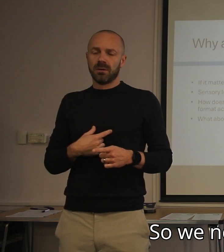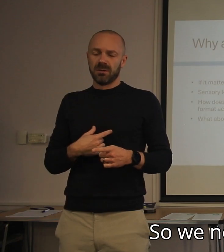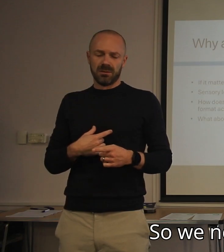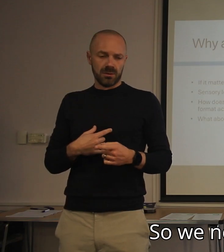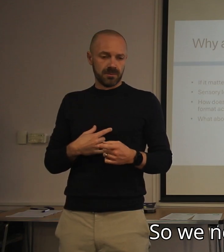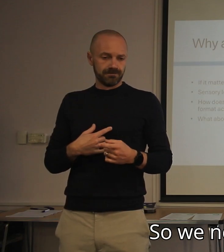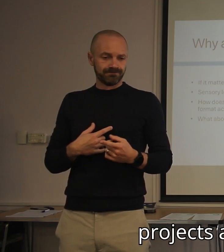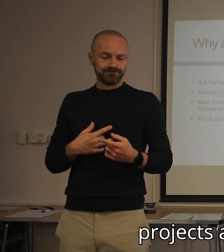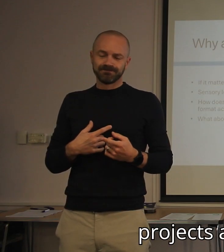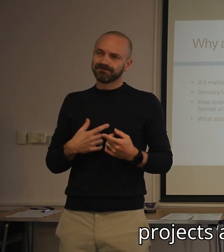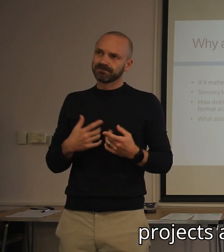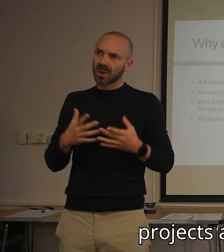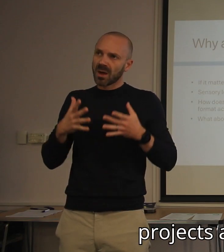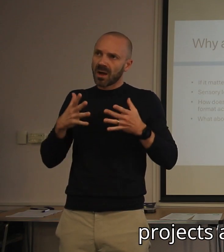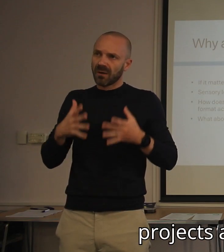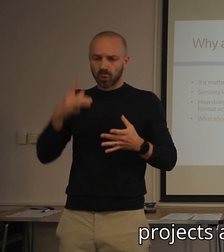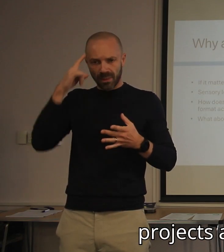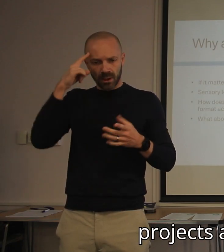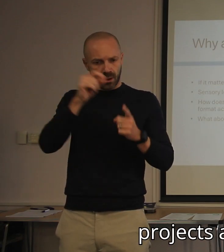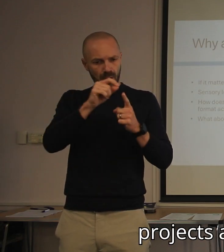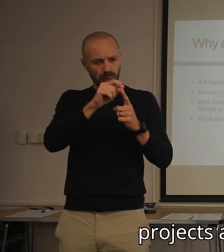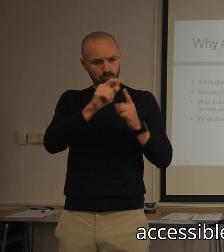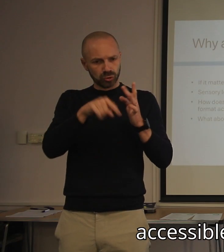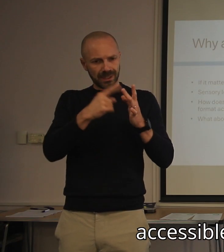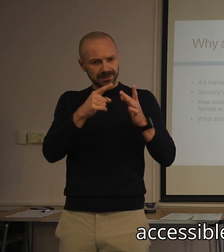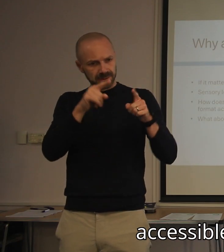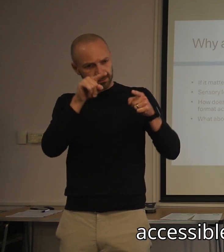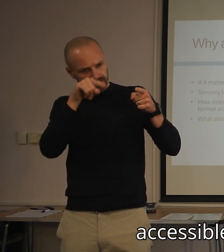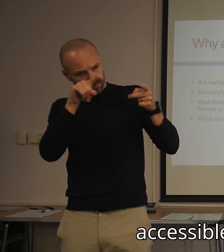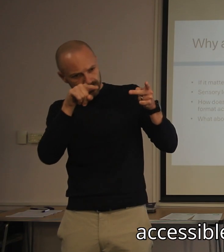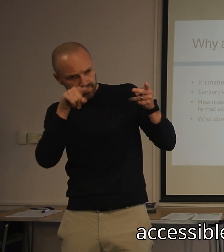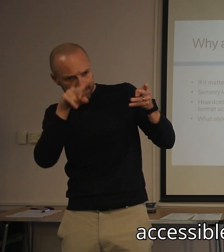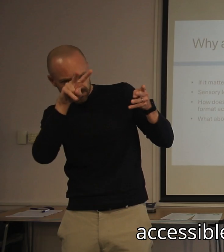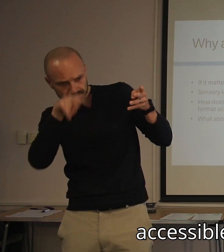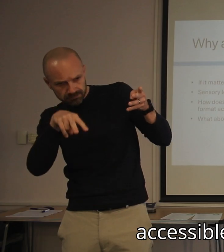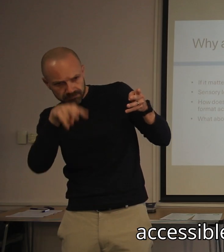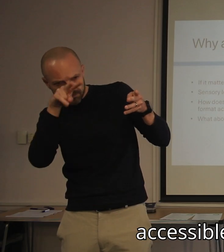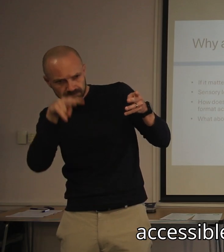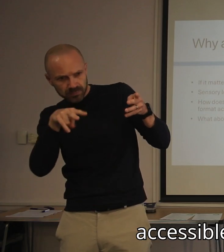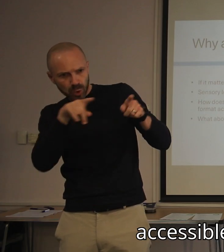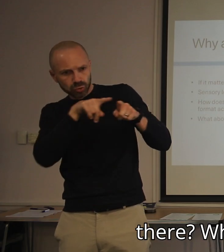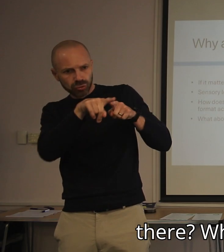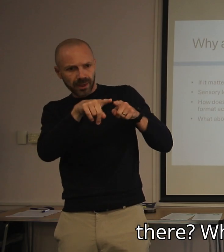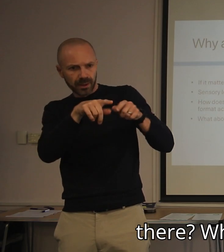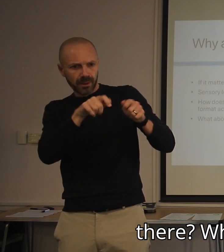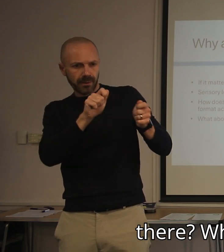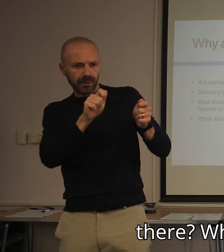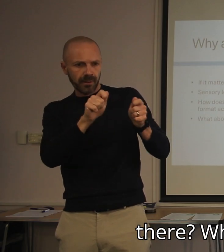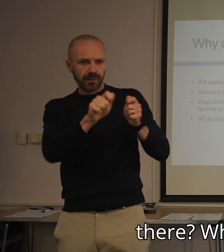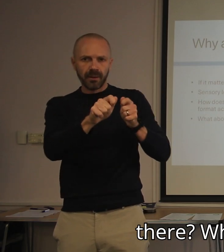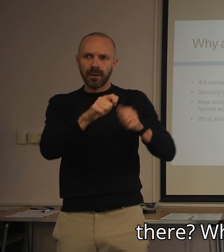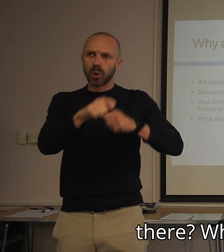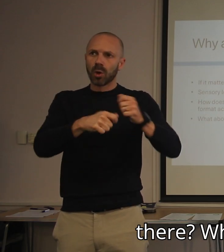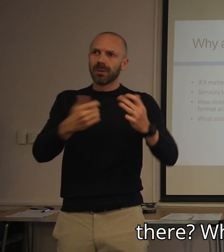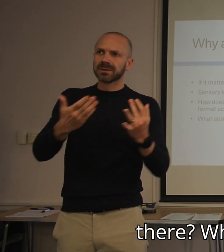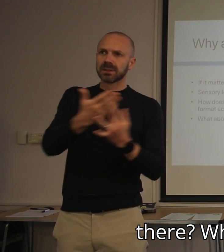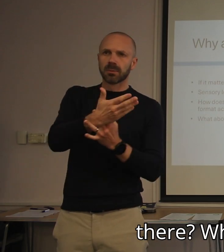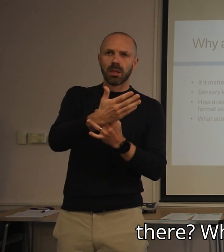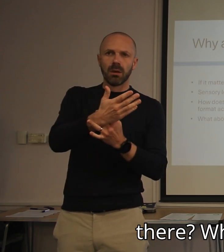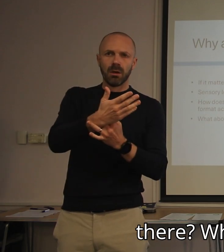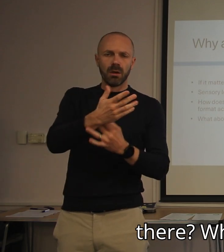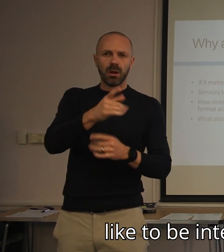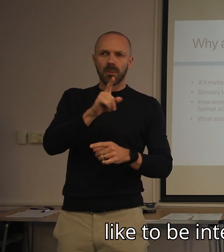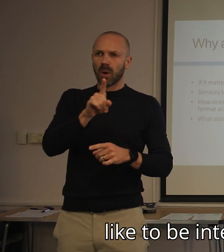to look at different projects and make them not only accessible, but what's meaningful there? What sort